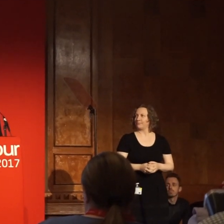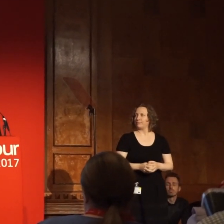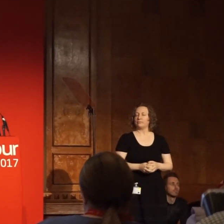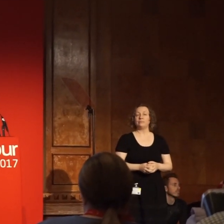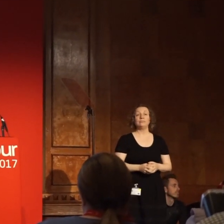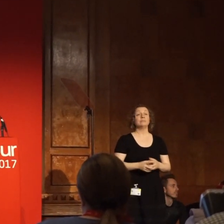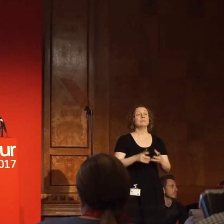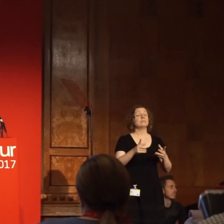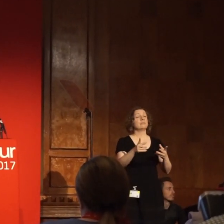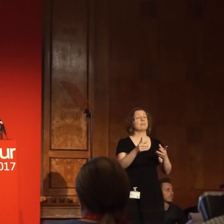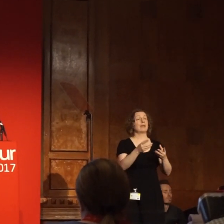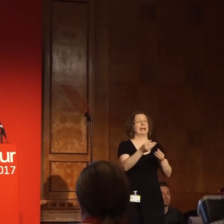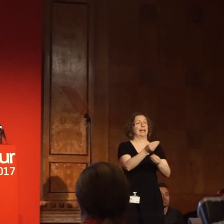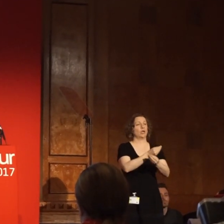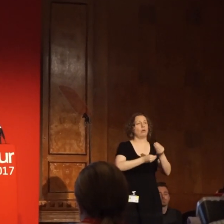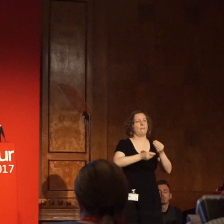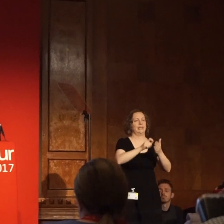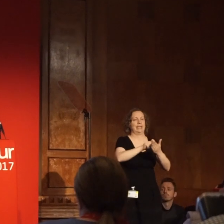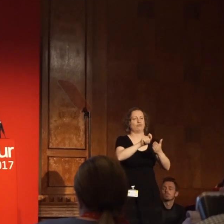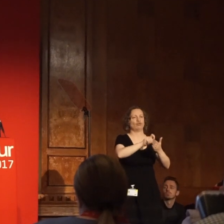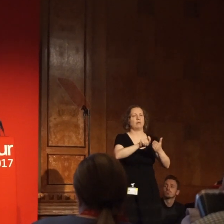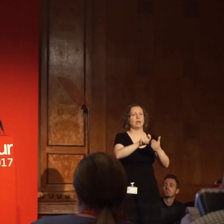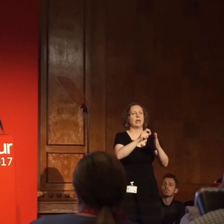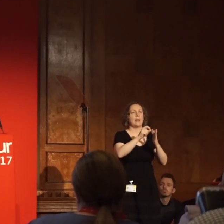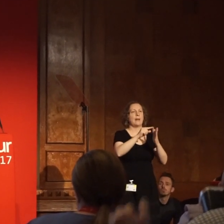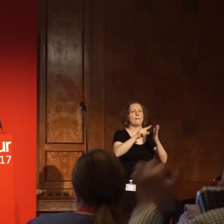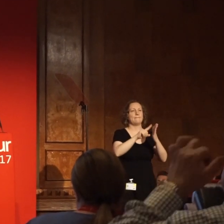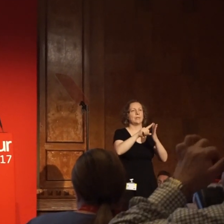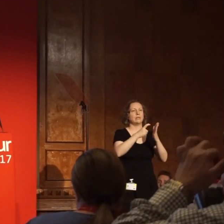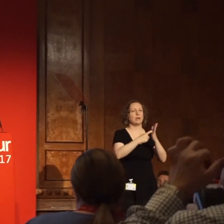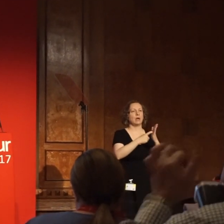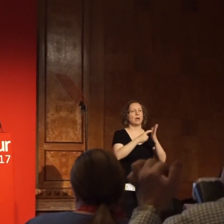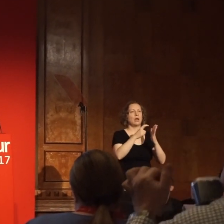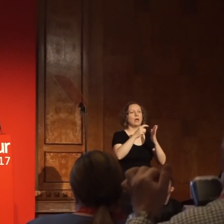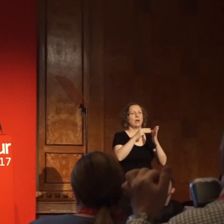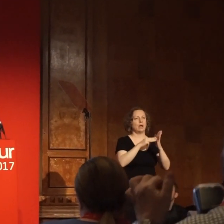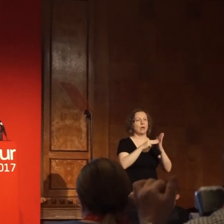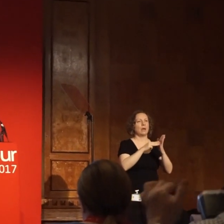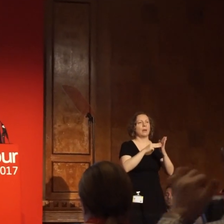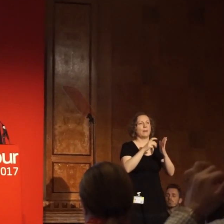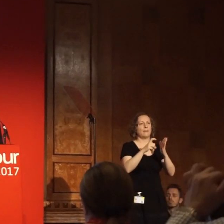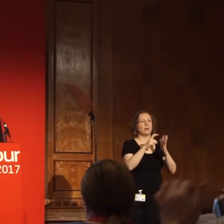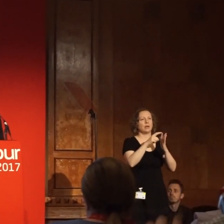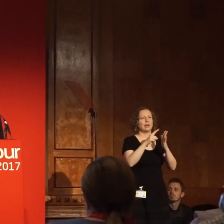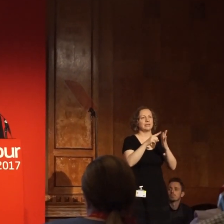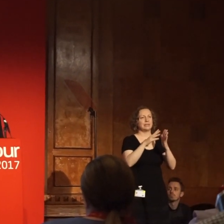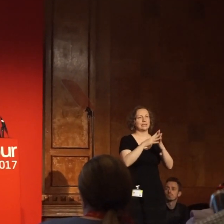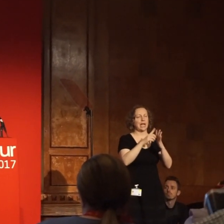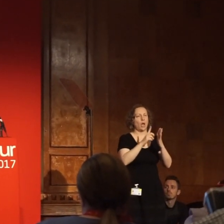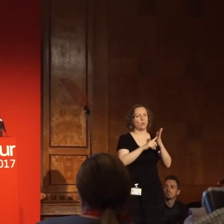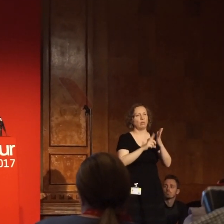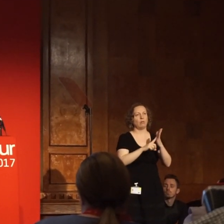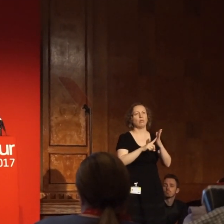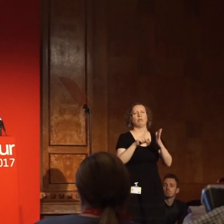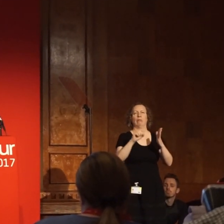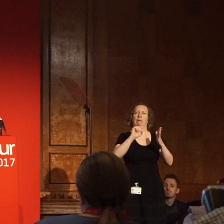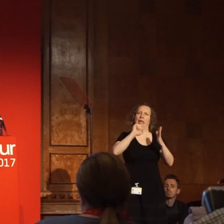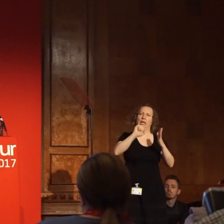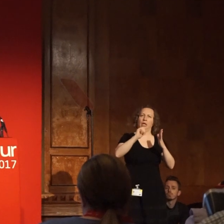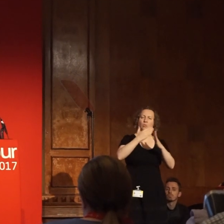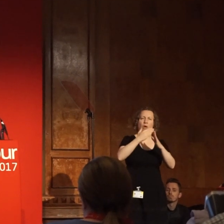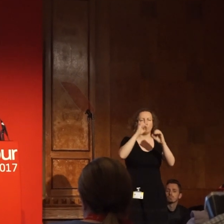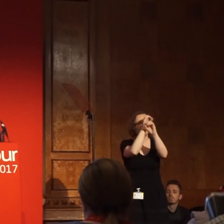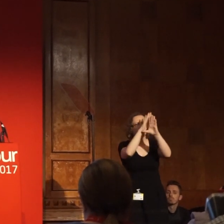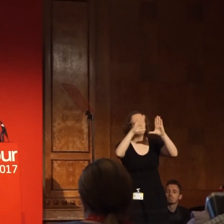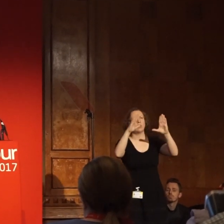Shadow Economic Secretary Peter Dowd and the work he does with John McDonnell in putting forward a strong and transformational agenda.